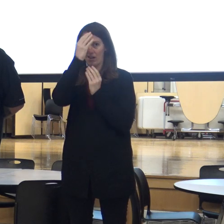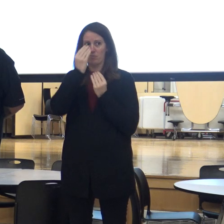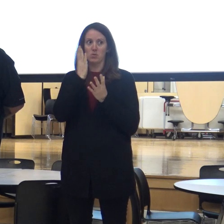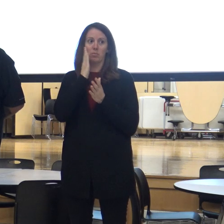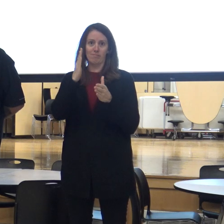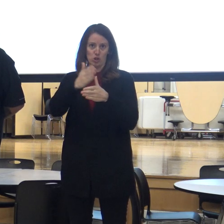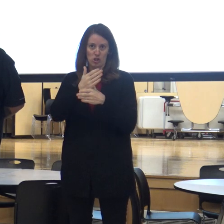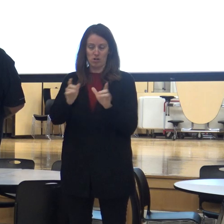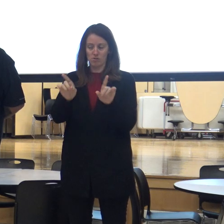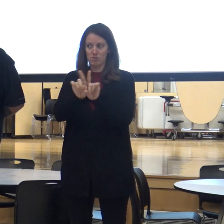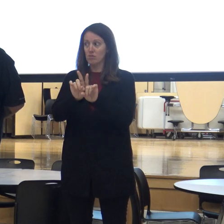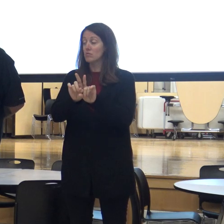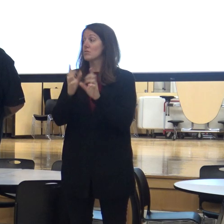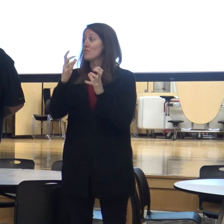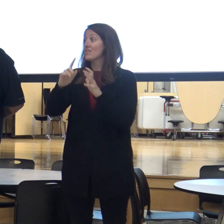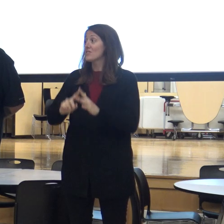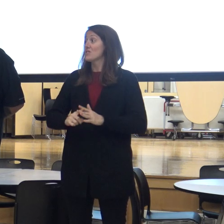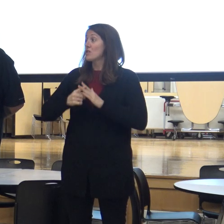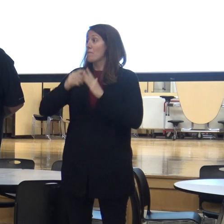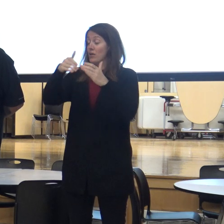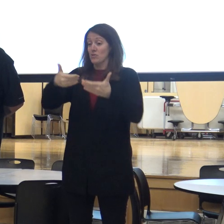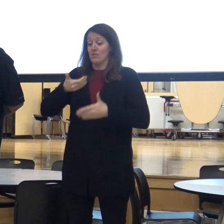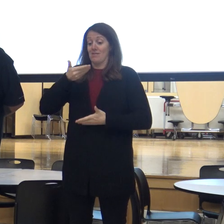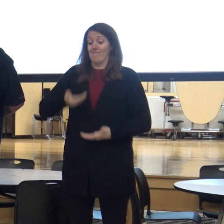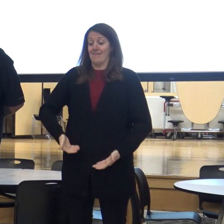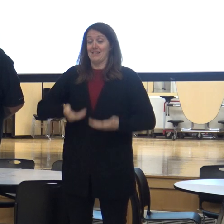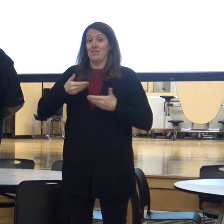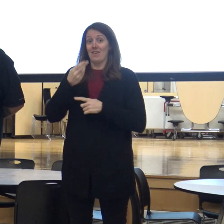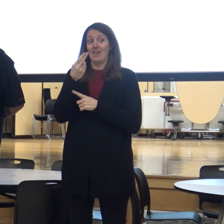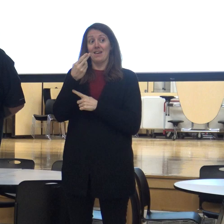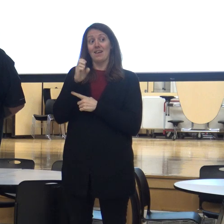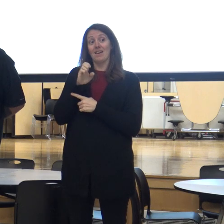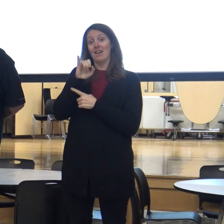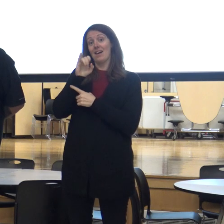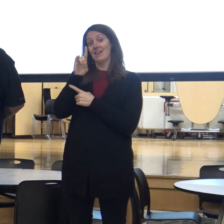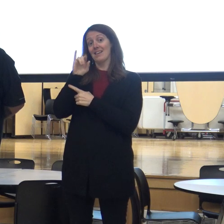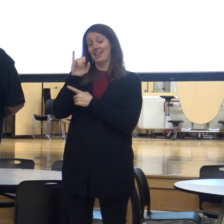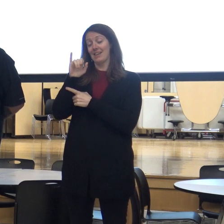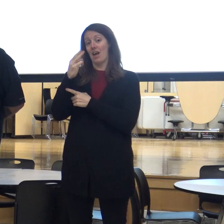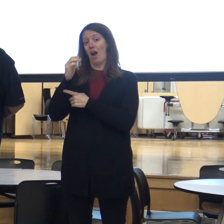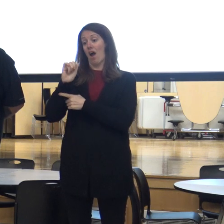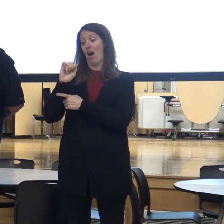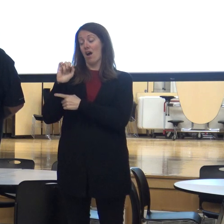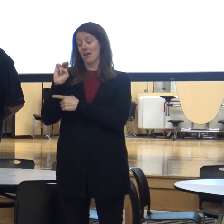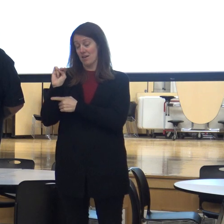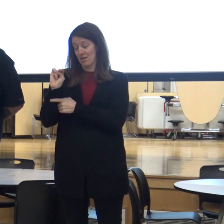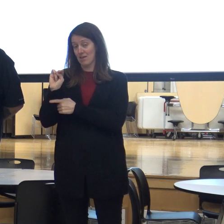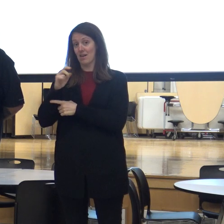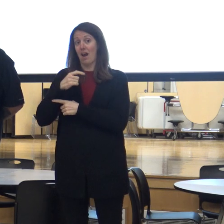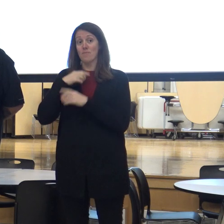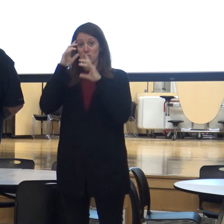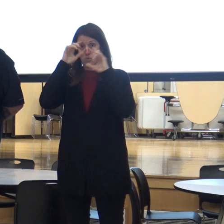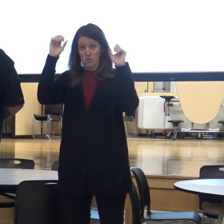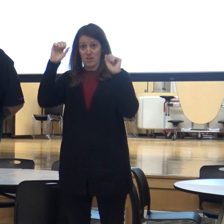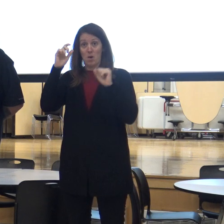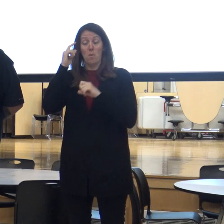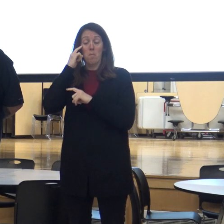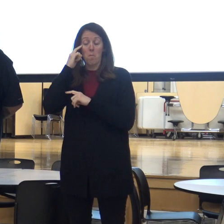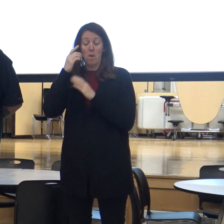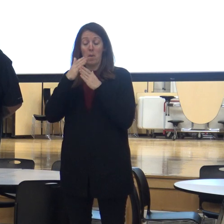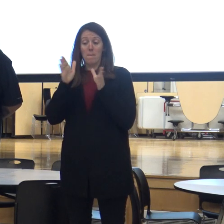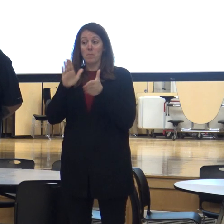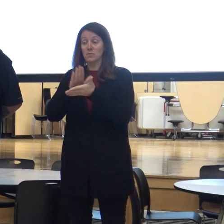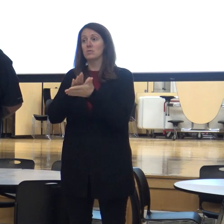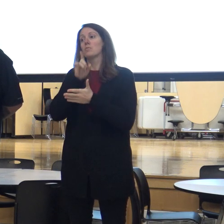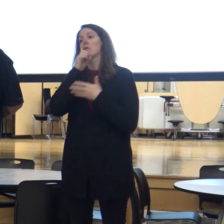gets shared as well. So I'd like to start by introducing myself. My name is Heidi Mann. I'm the superintendent with Brainerd Public Schools. And we are just really grateful that you